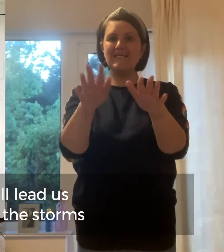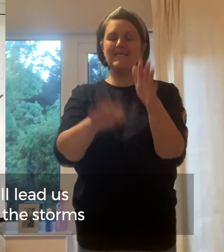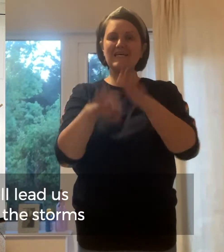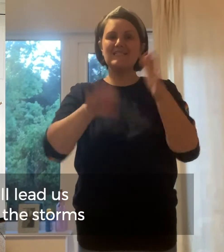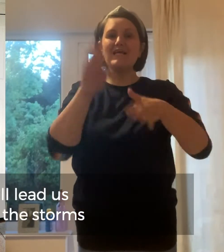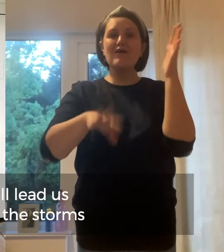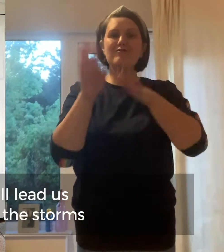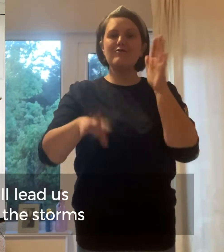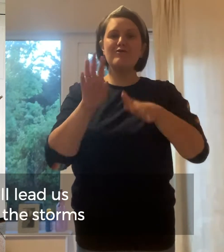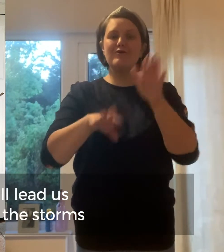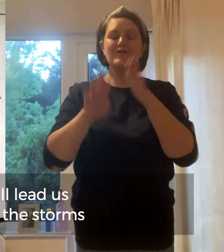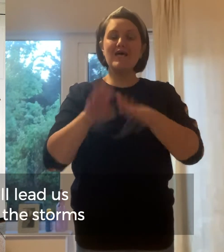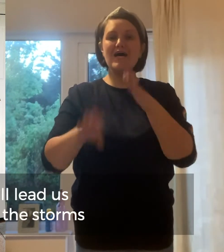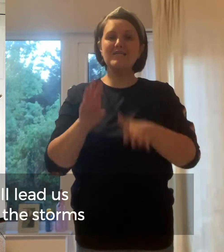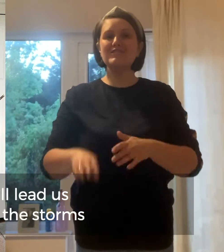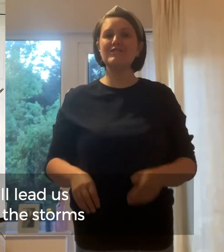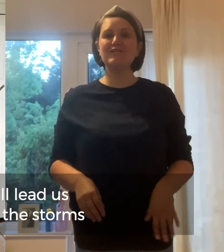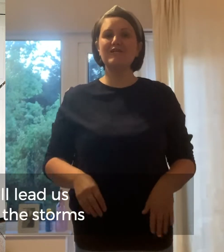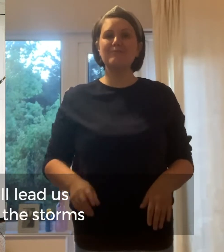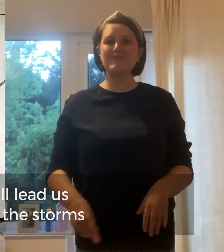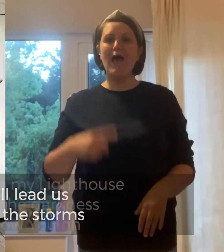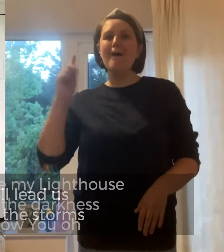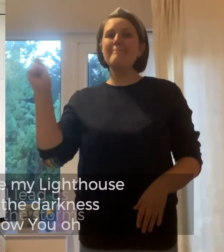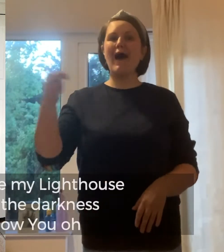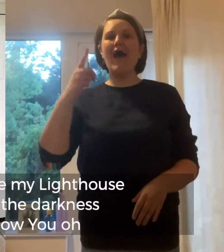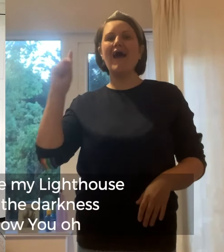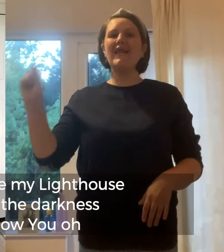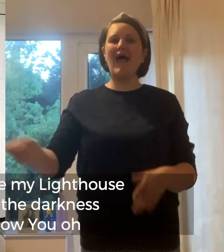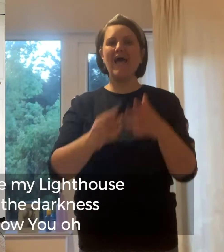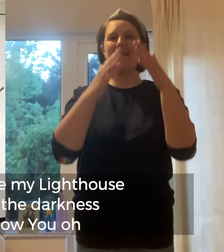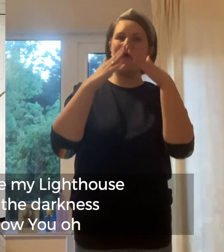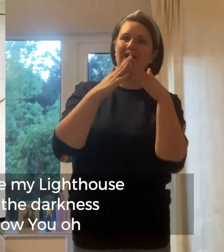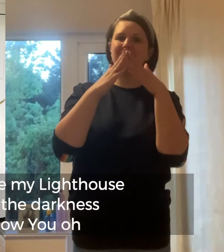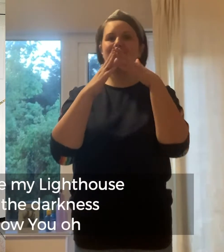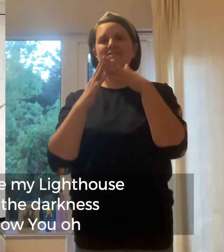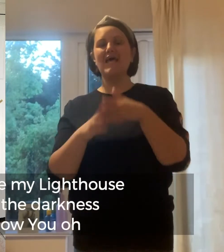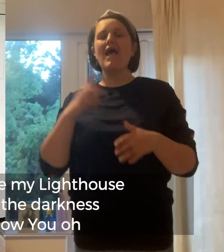will lead us through the storms. Oh,